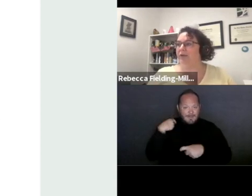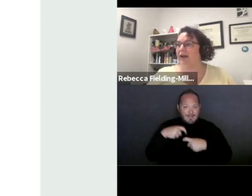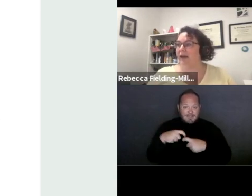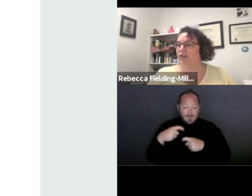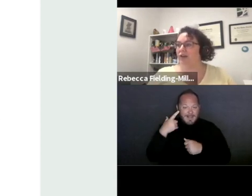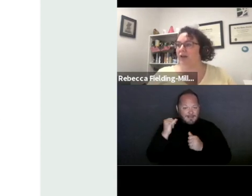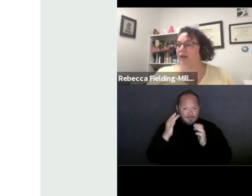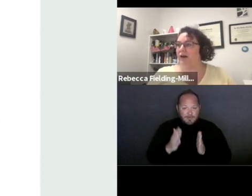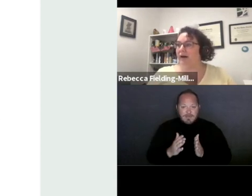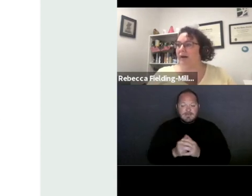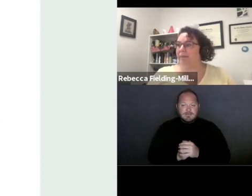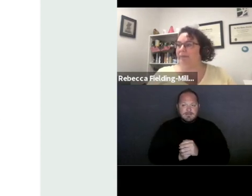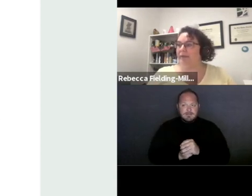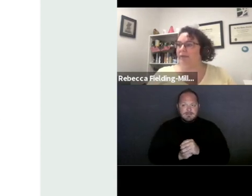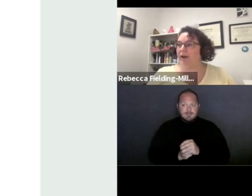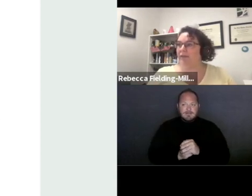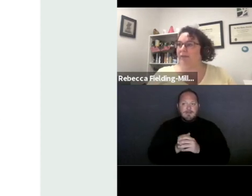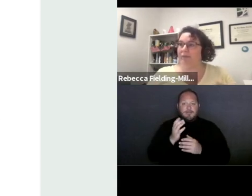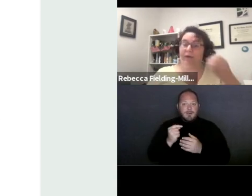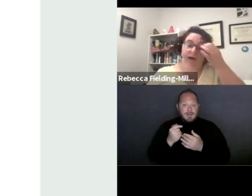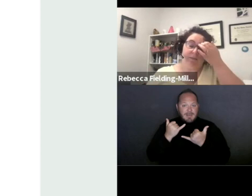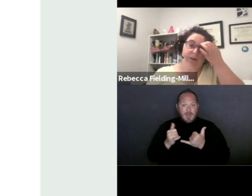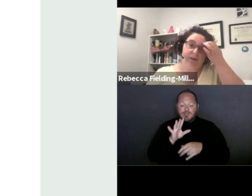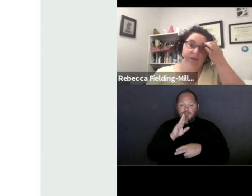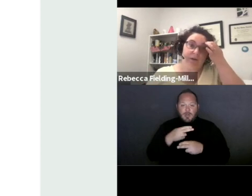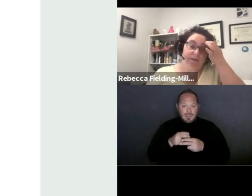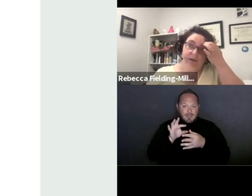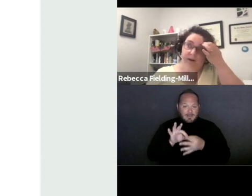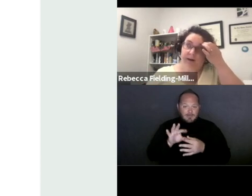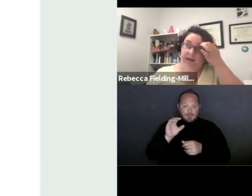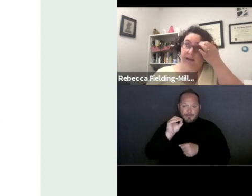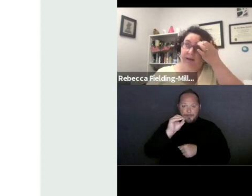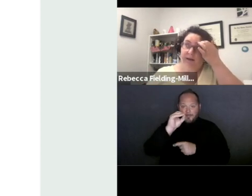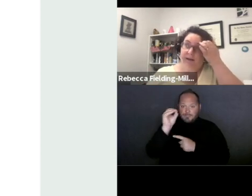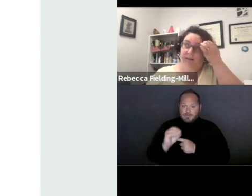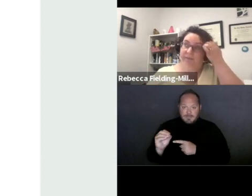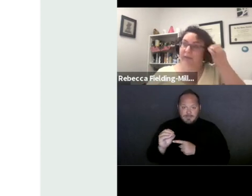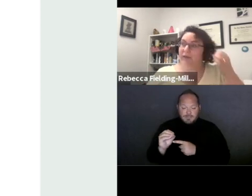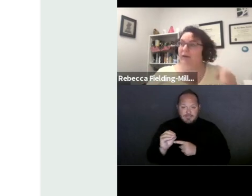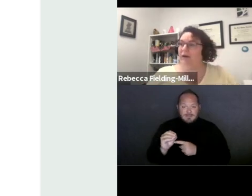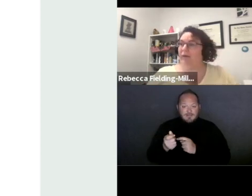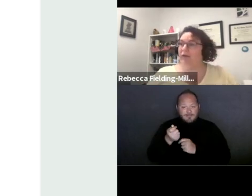of percentage, um, very few African American,